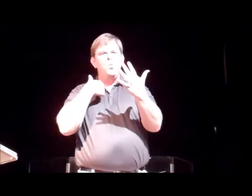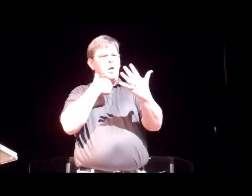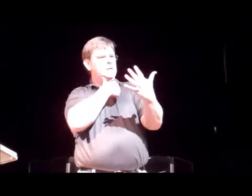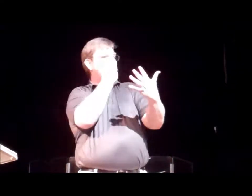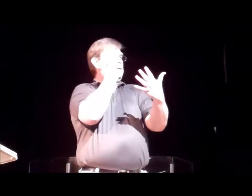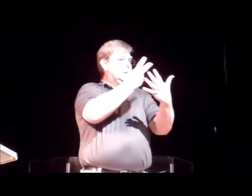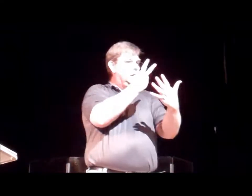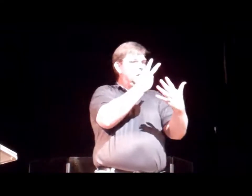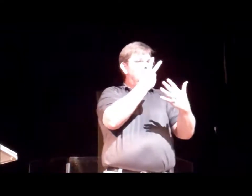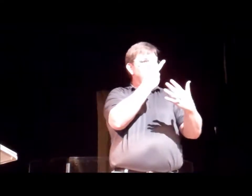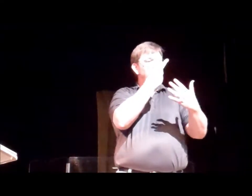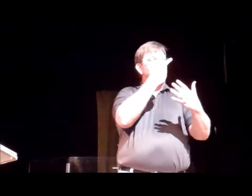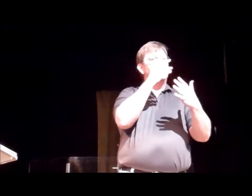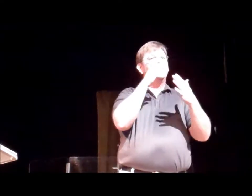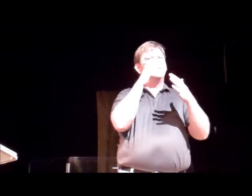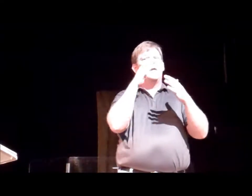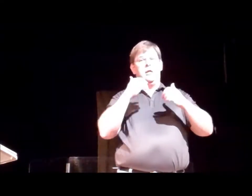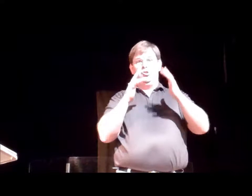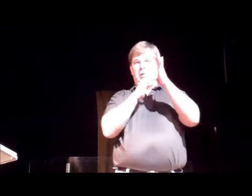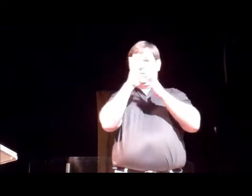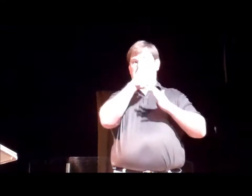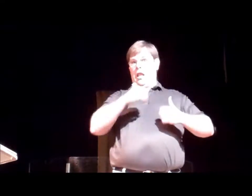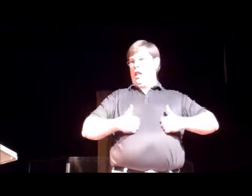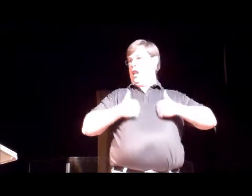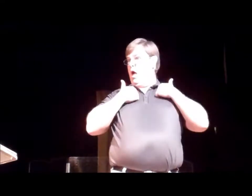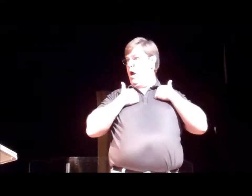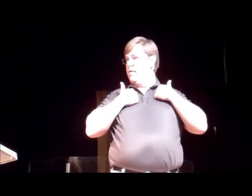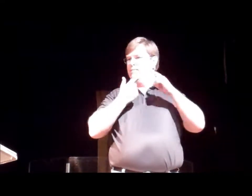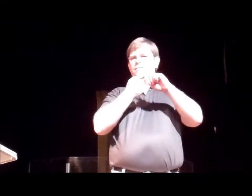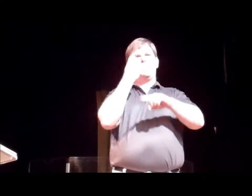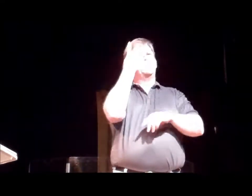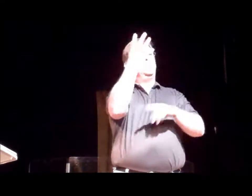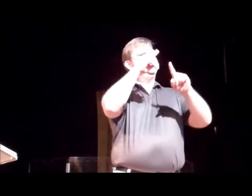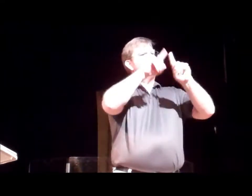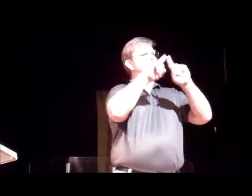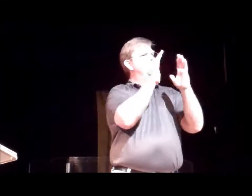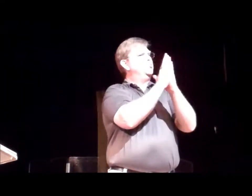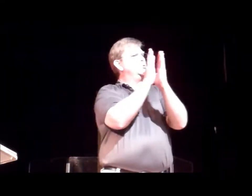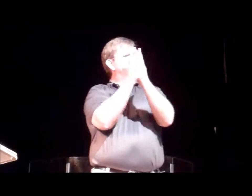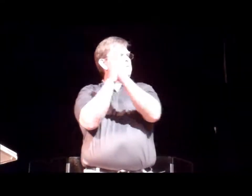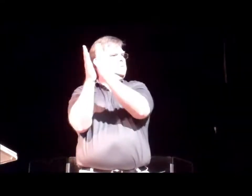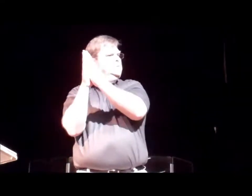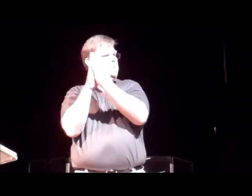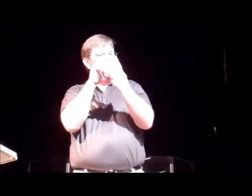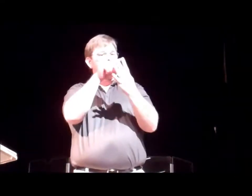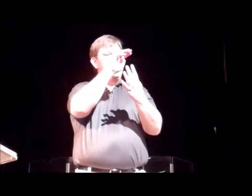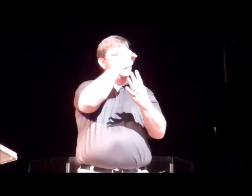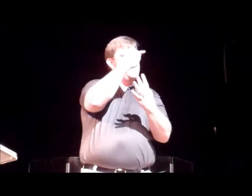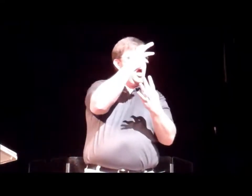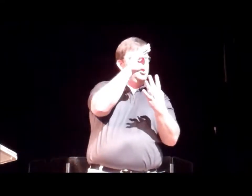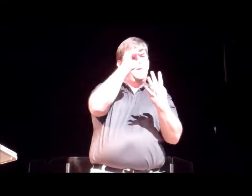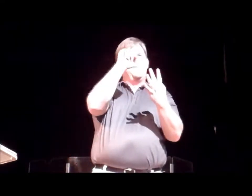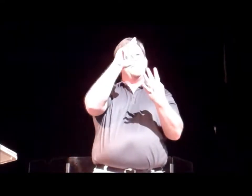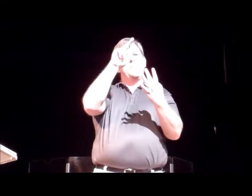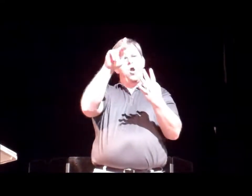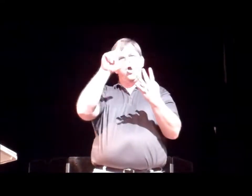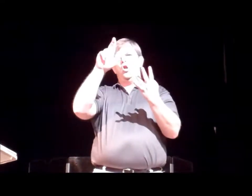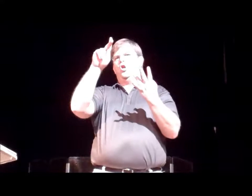but we're going to be taking them from various books. Remember, there are 4 authors. We have Matthew, Mark,